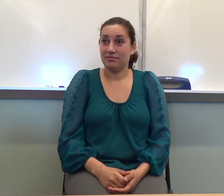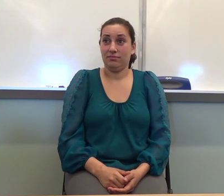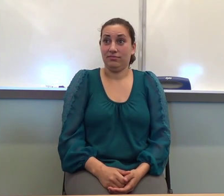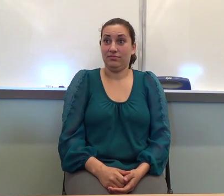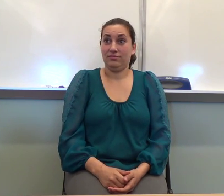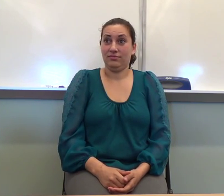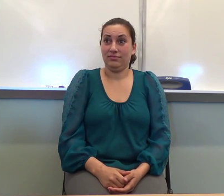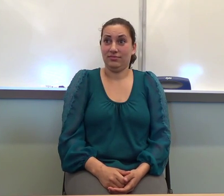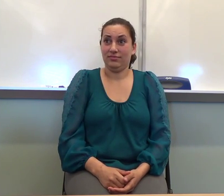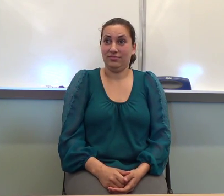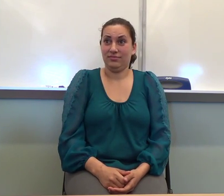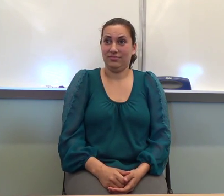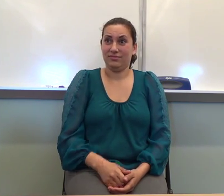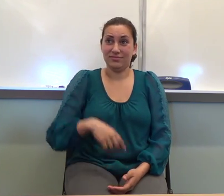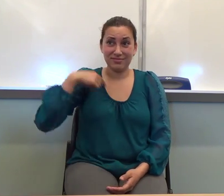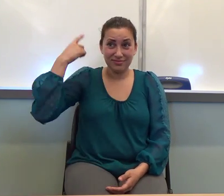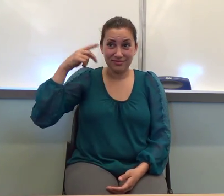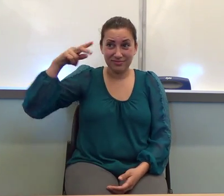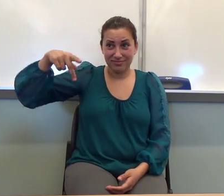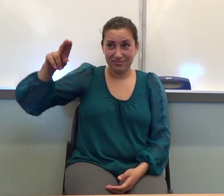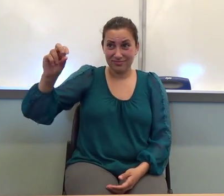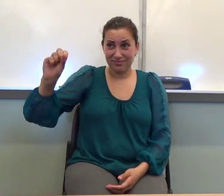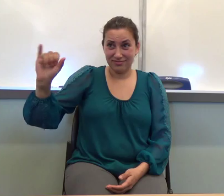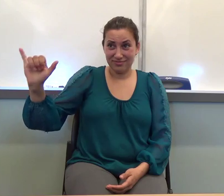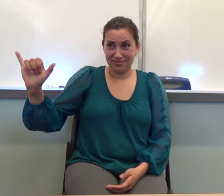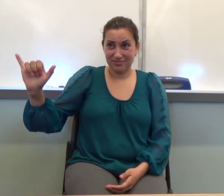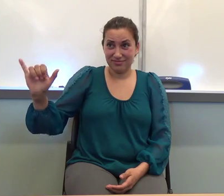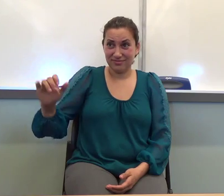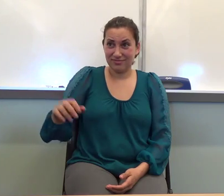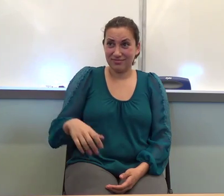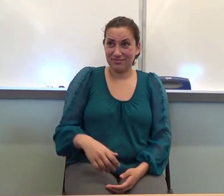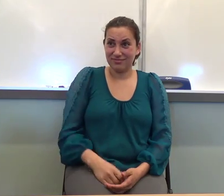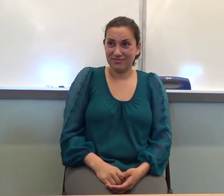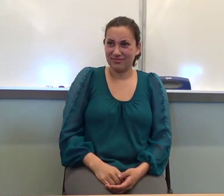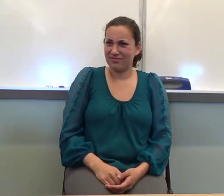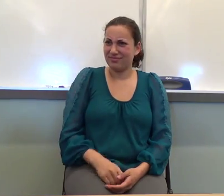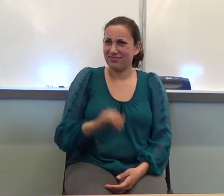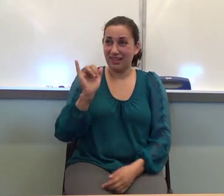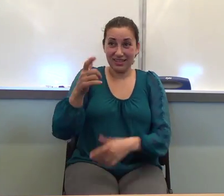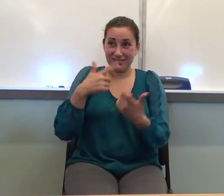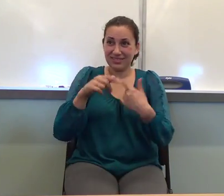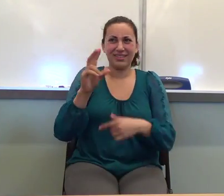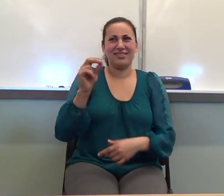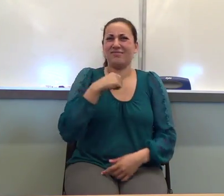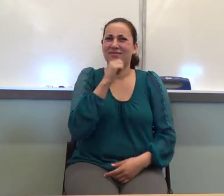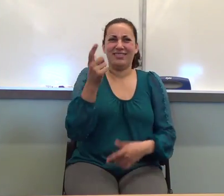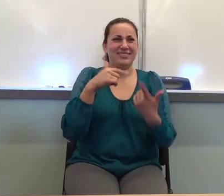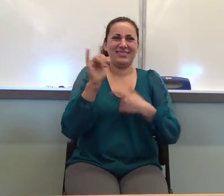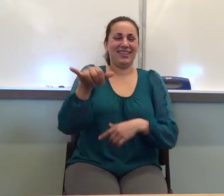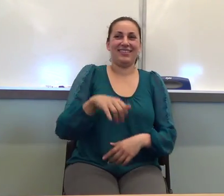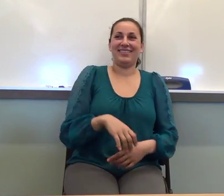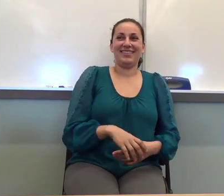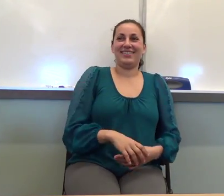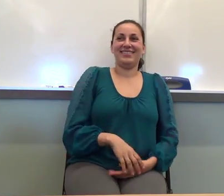volume, okay? That's pretty small. Yeah. And there's 3¼ grams of sugar in that tiny bit,